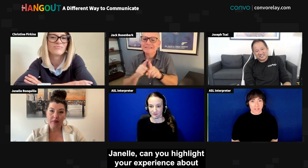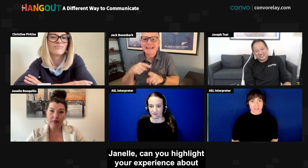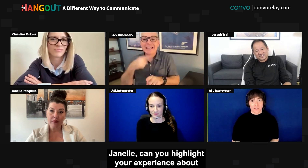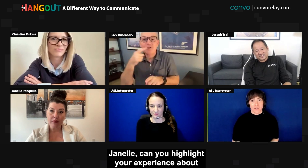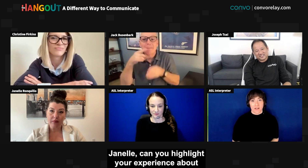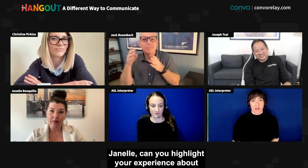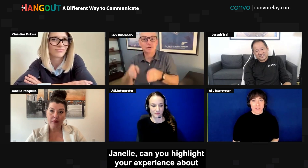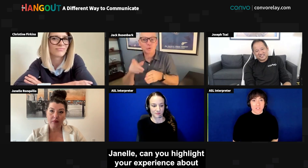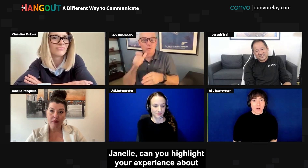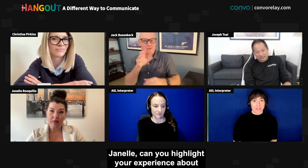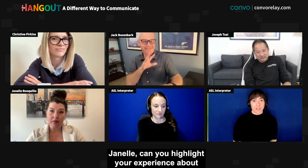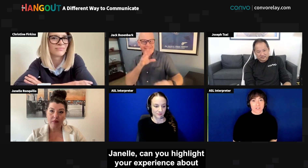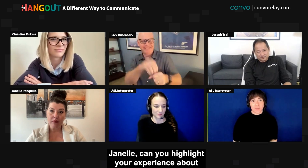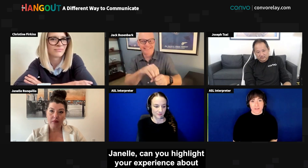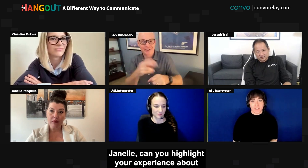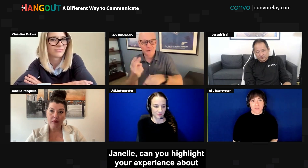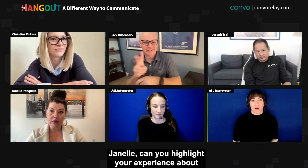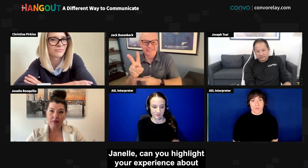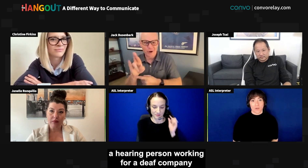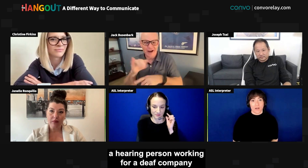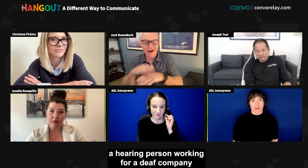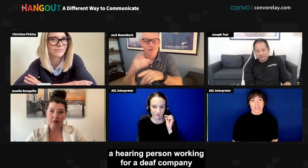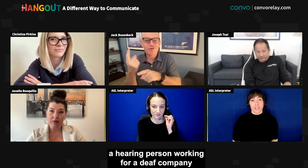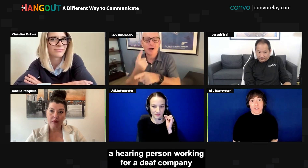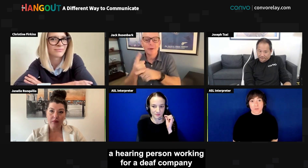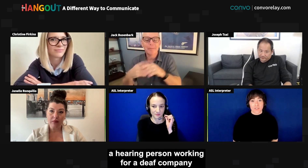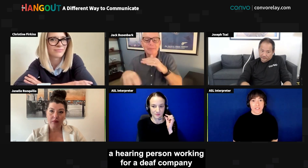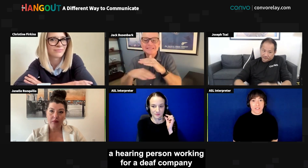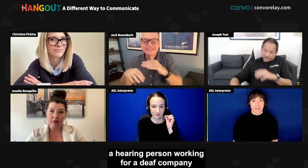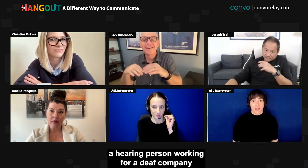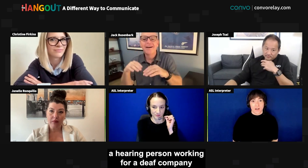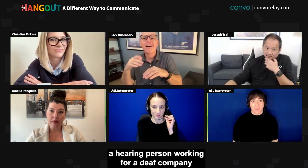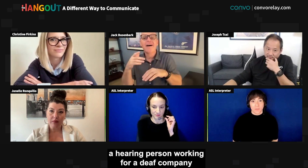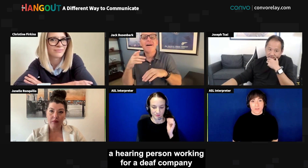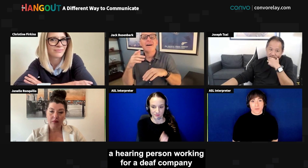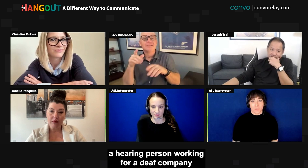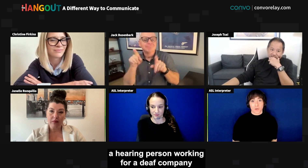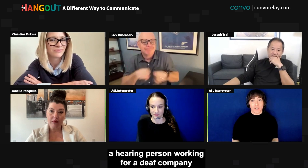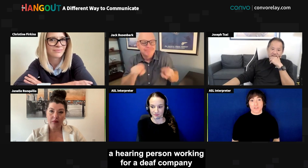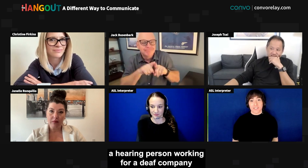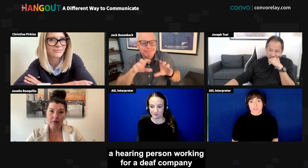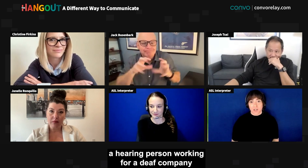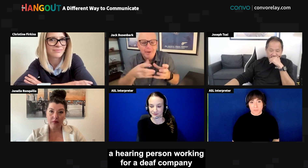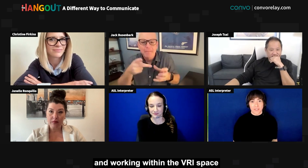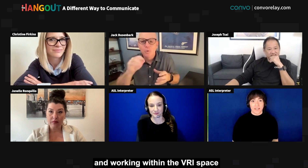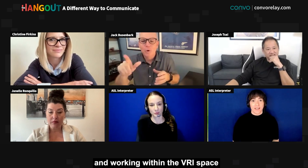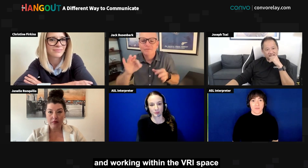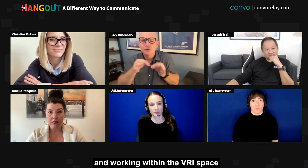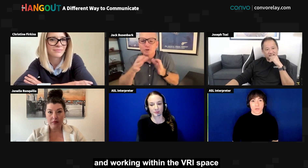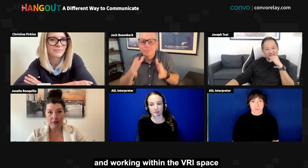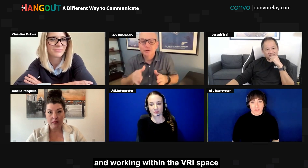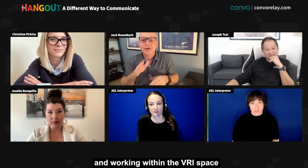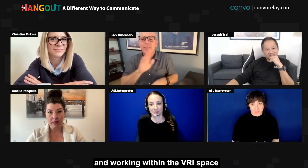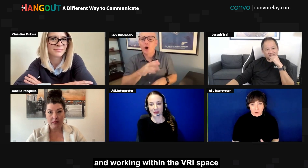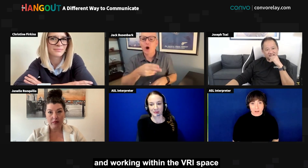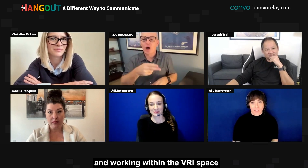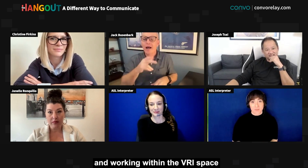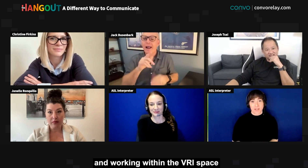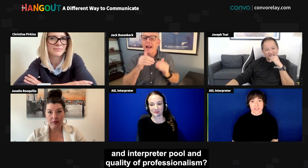audience, can you highlight your experience about a hearing person working for a deaf company and working within the VRI space